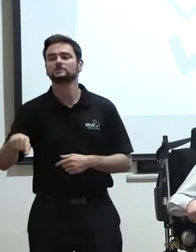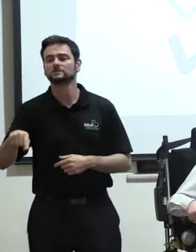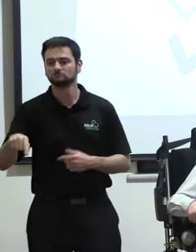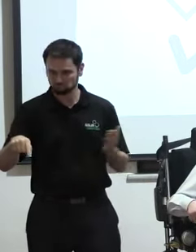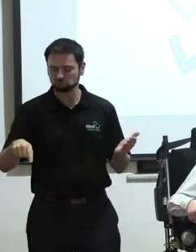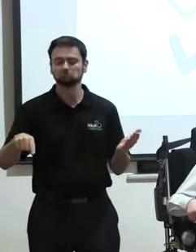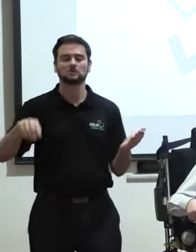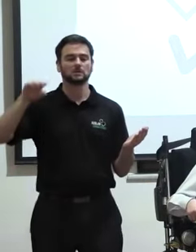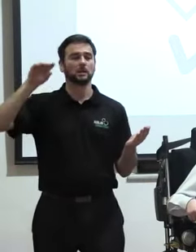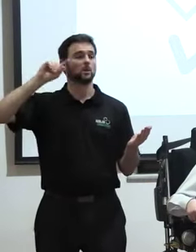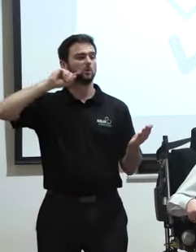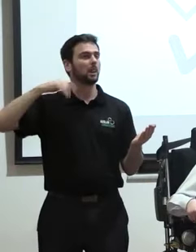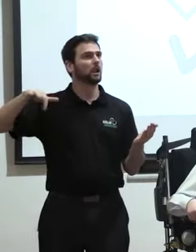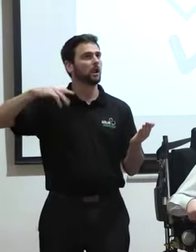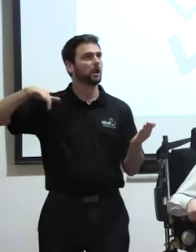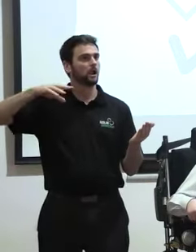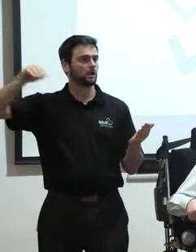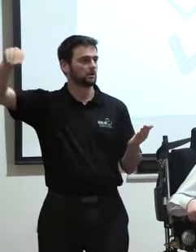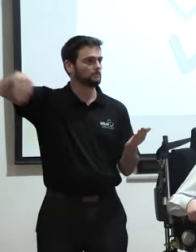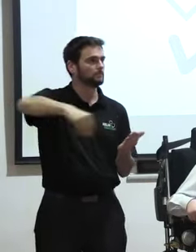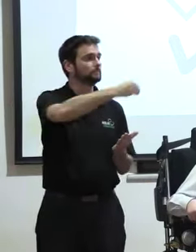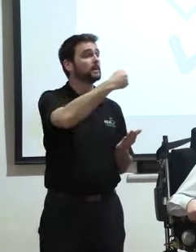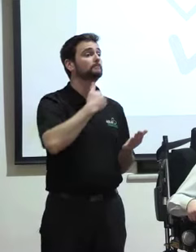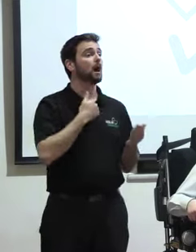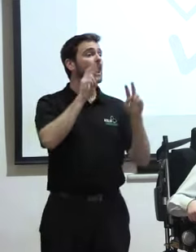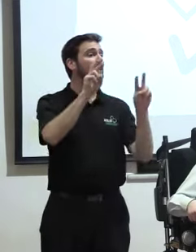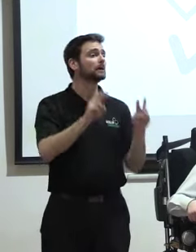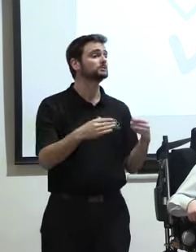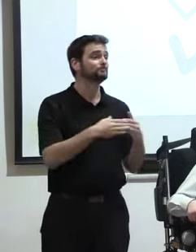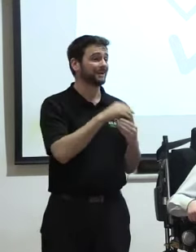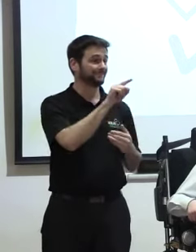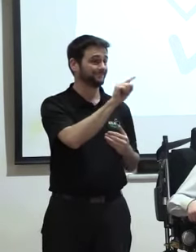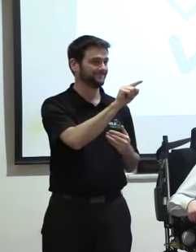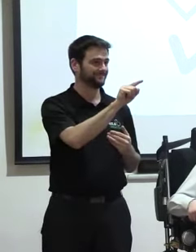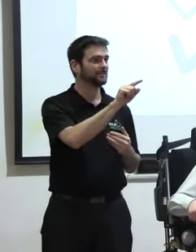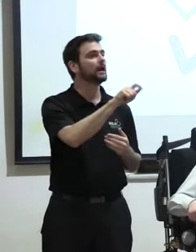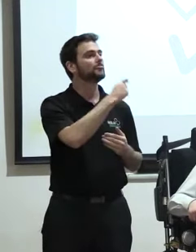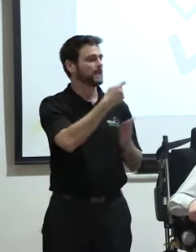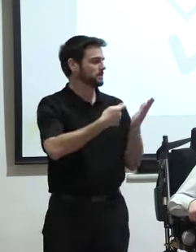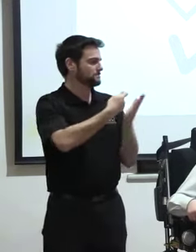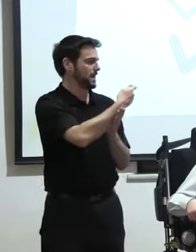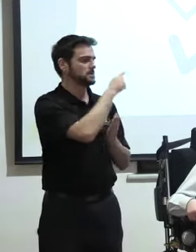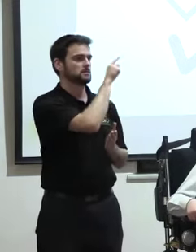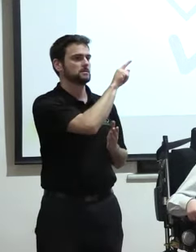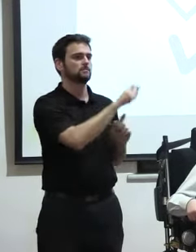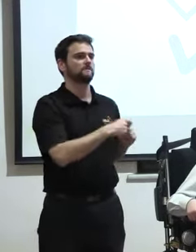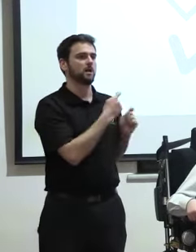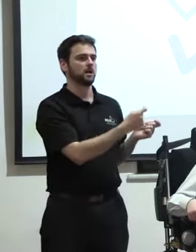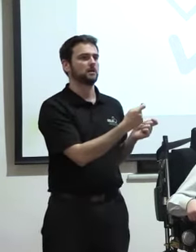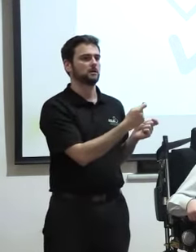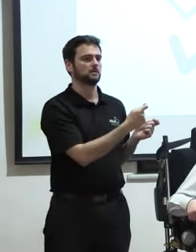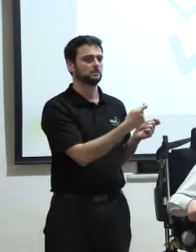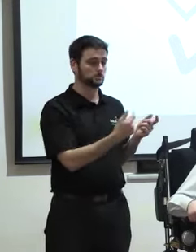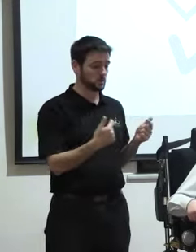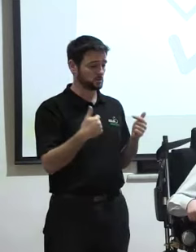then I can pay the bill to the provider. So that means that I'm not actually out of pocket, because I can claim the